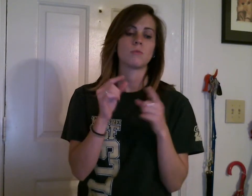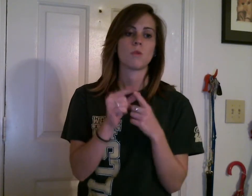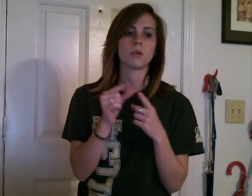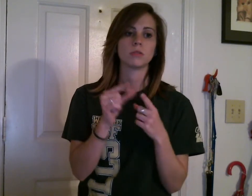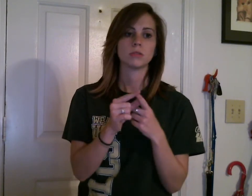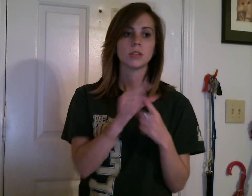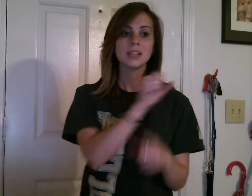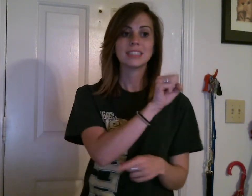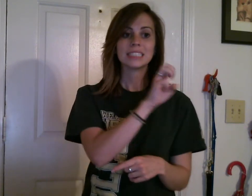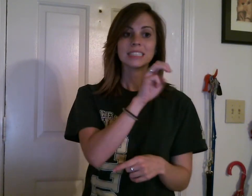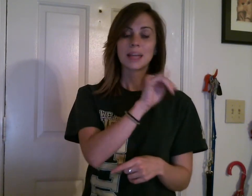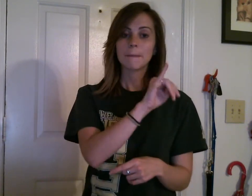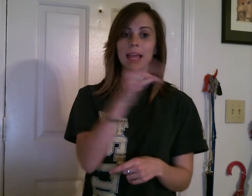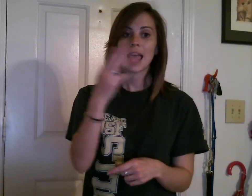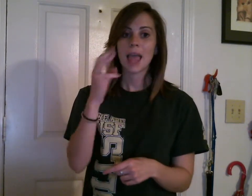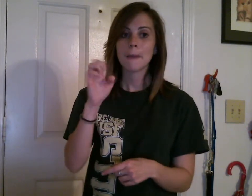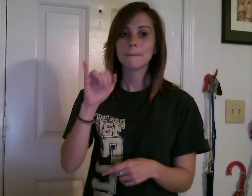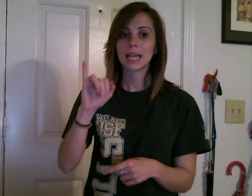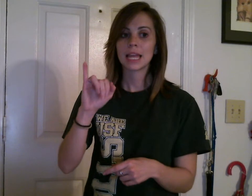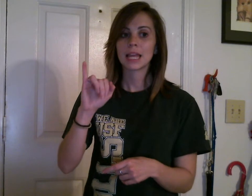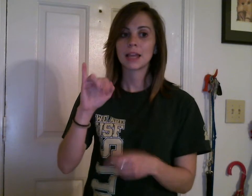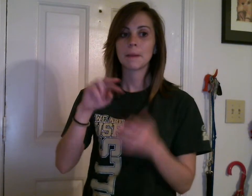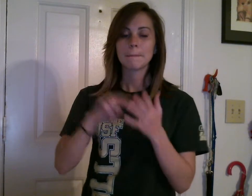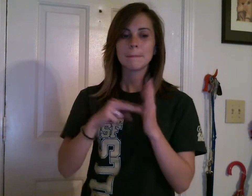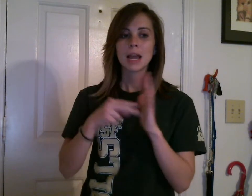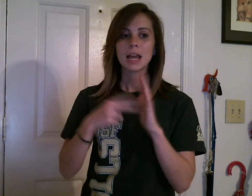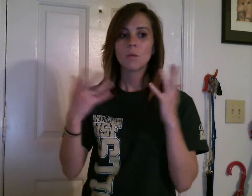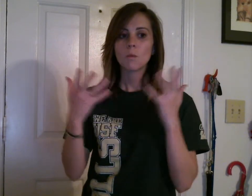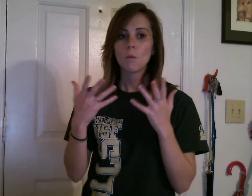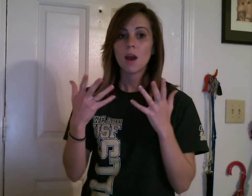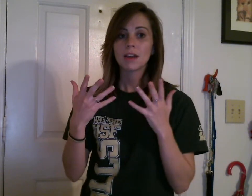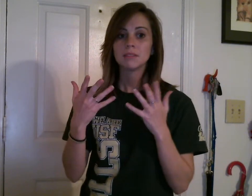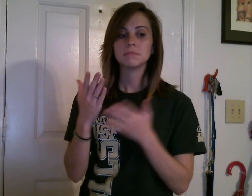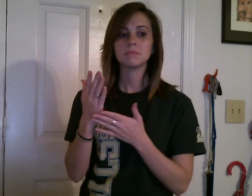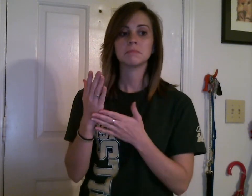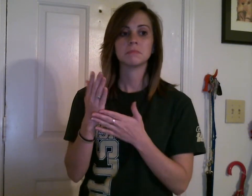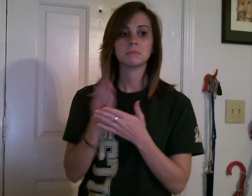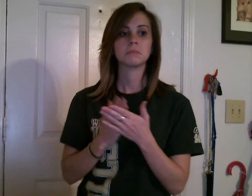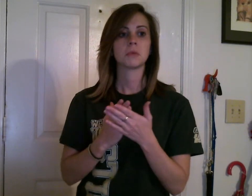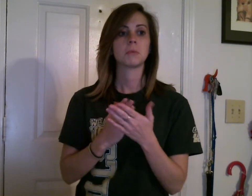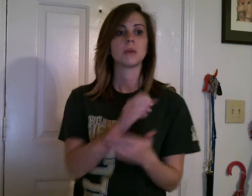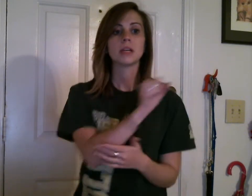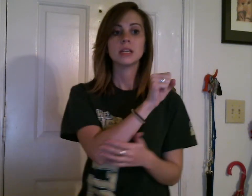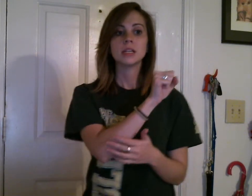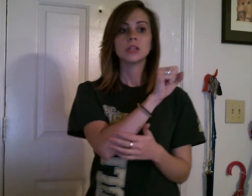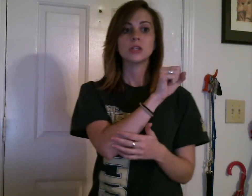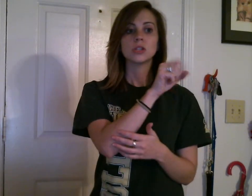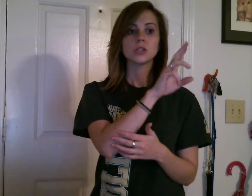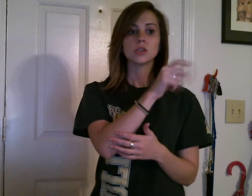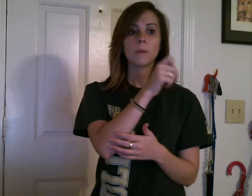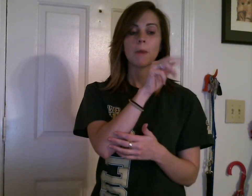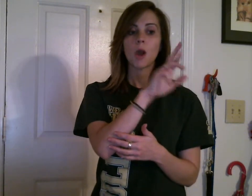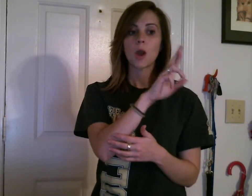both mean above or in excess. Hyper, hyperactive, right? Look at my kids, hyperactive. In excess of